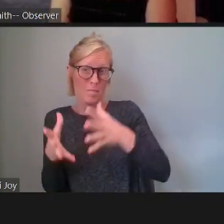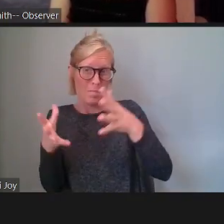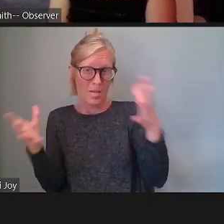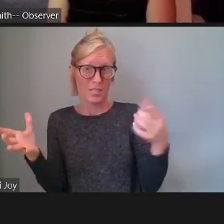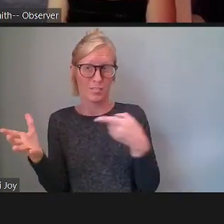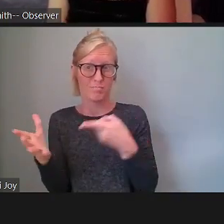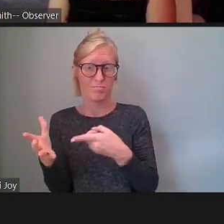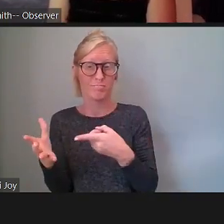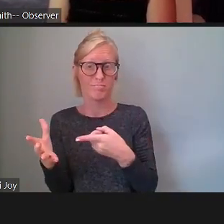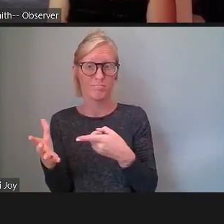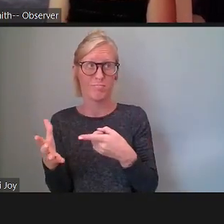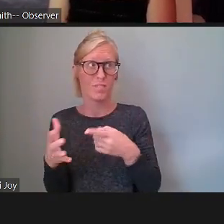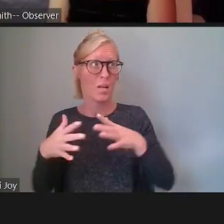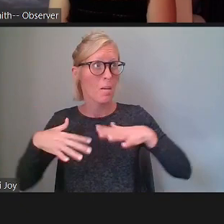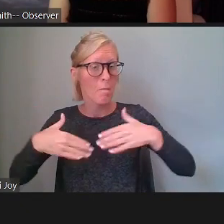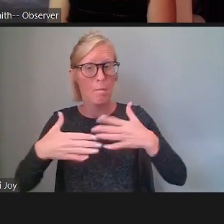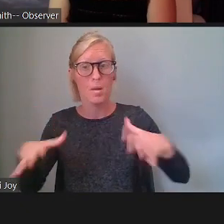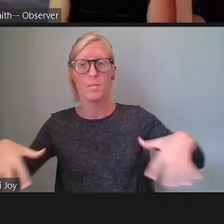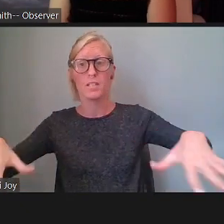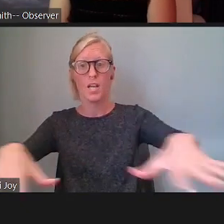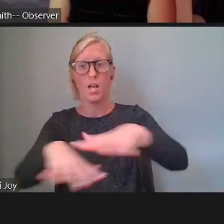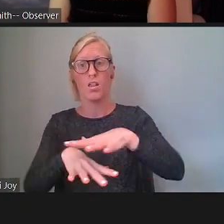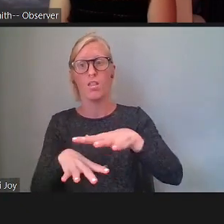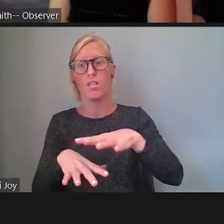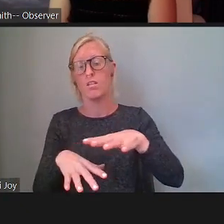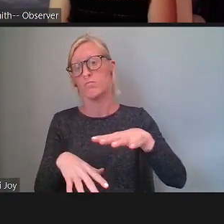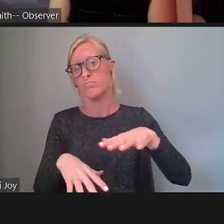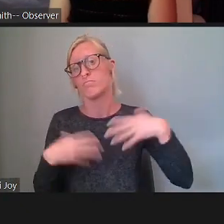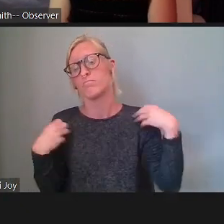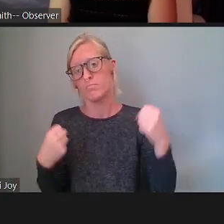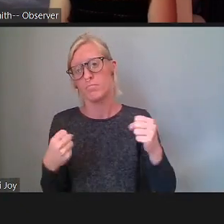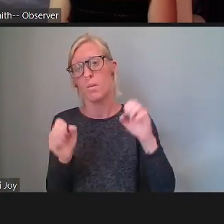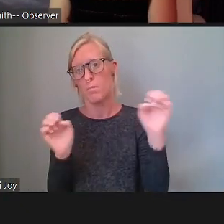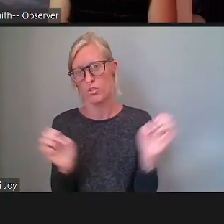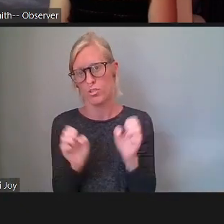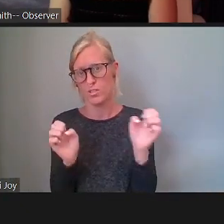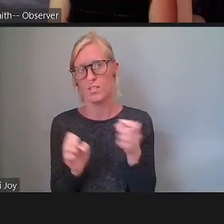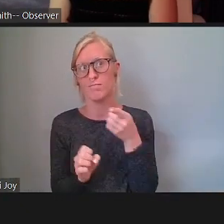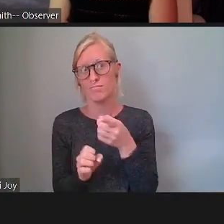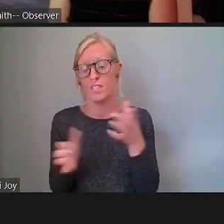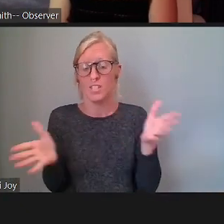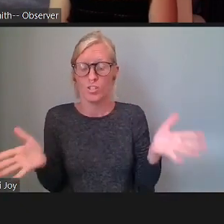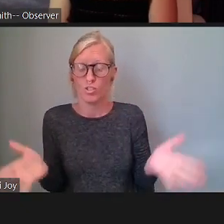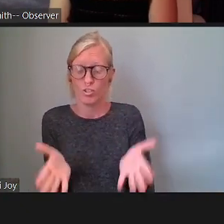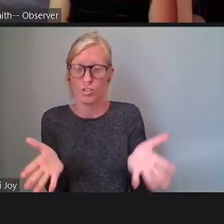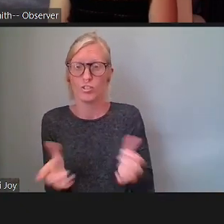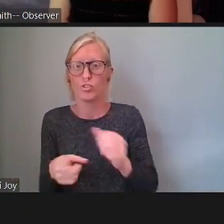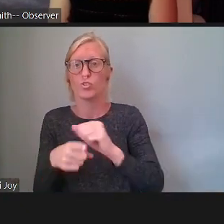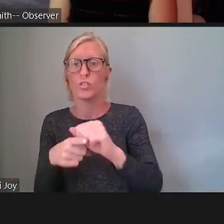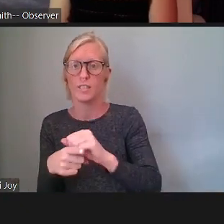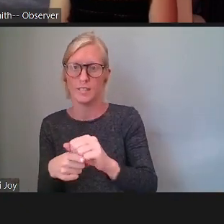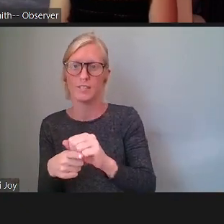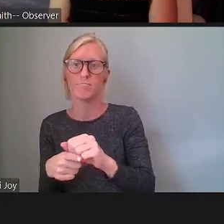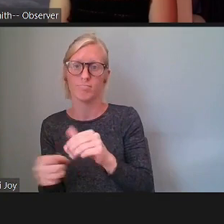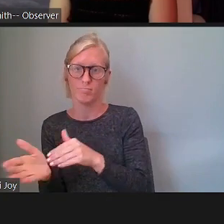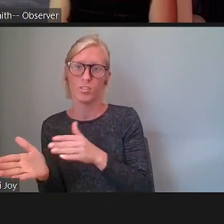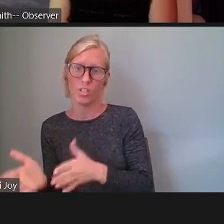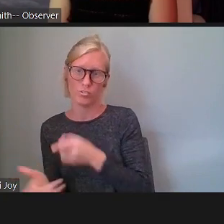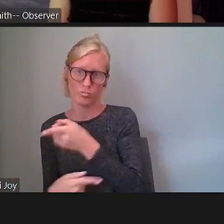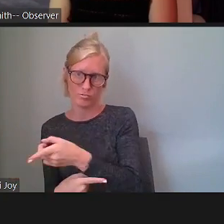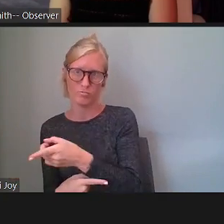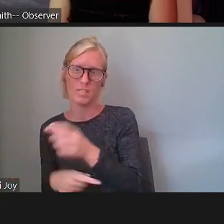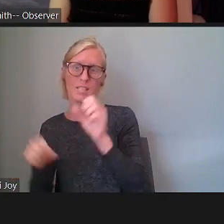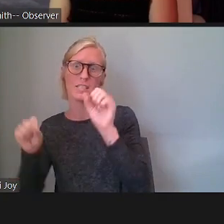of being in a public health emergency like this, and I would encourage them to get some training to make sure that they are having the capacity